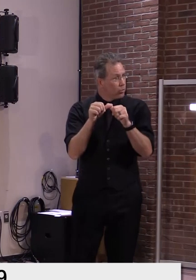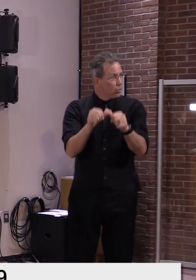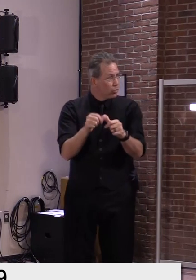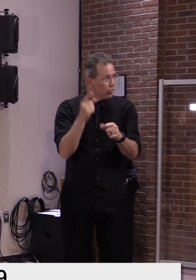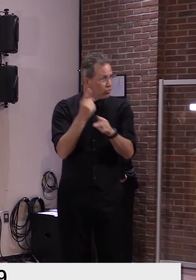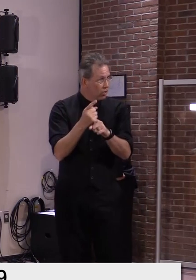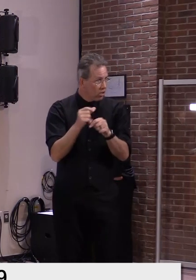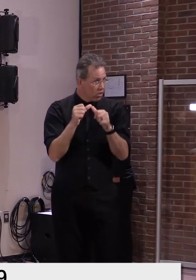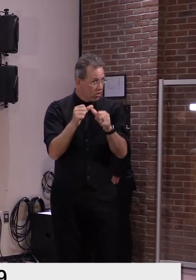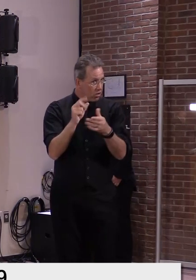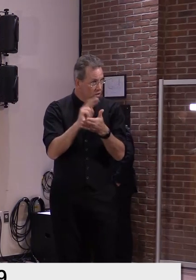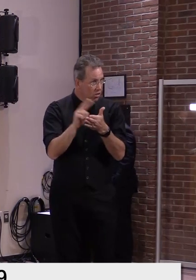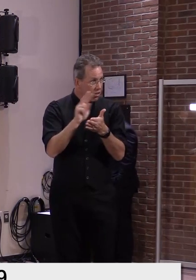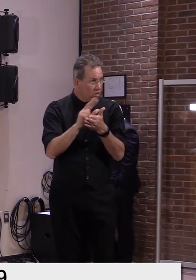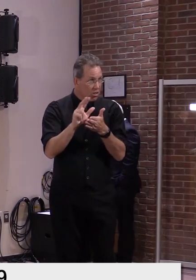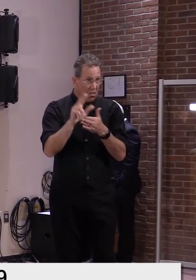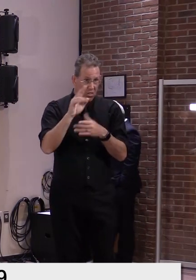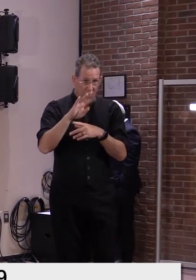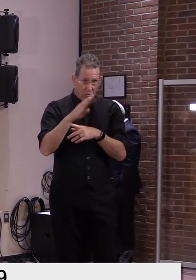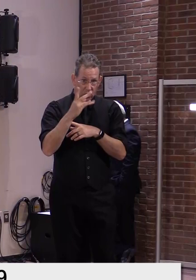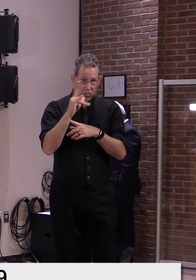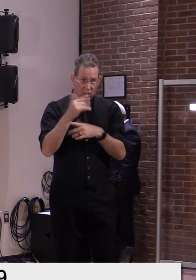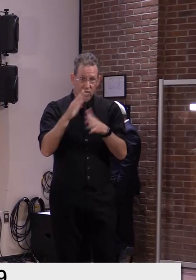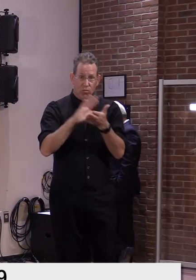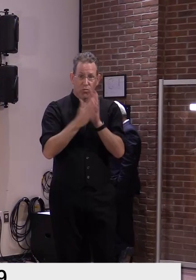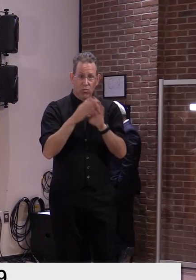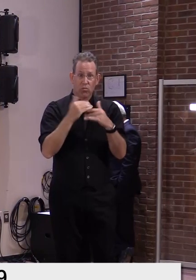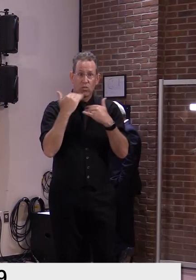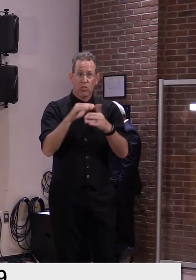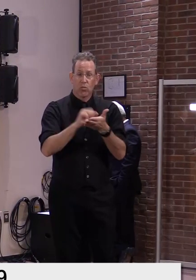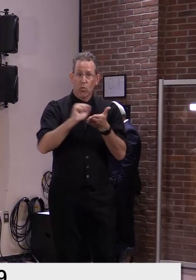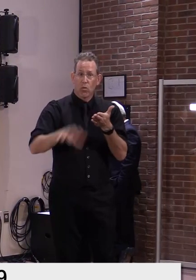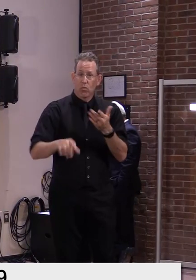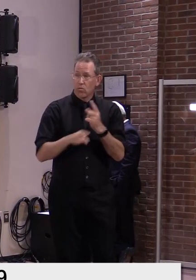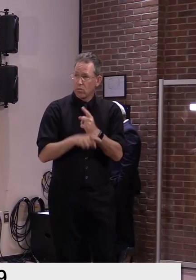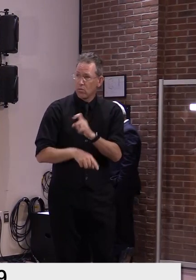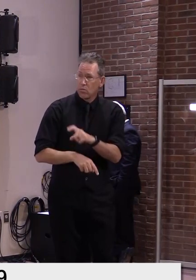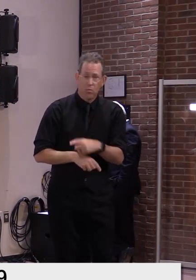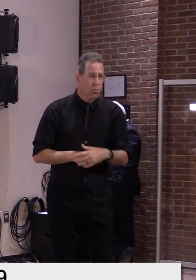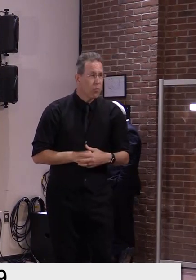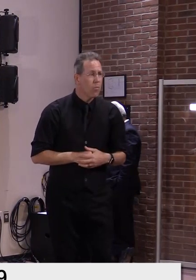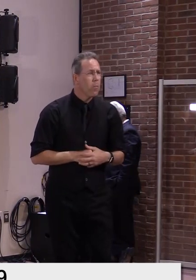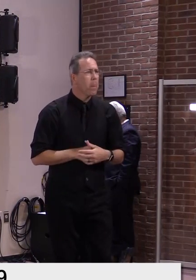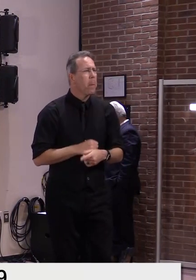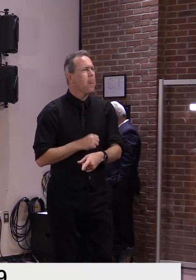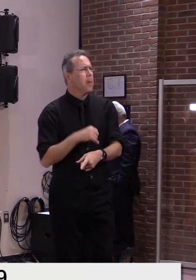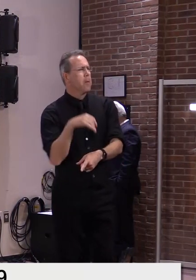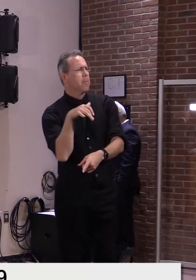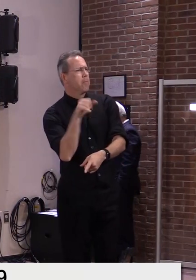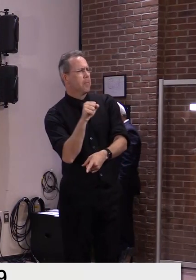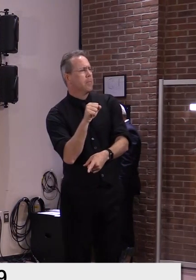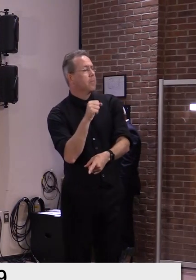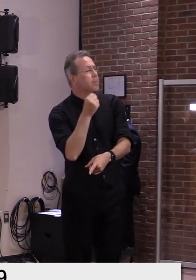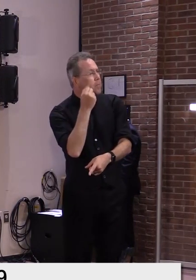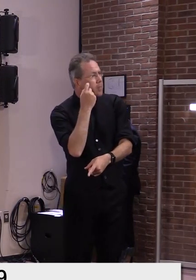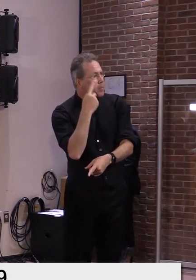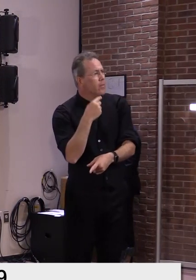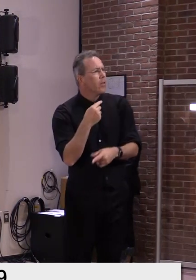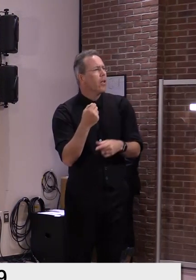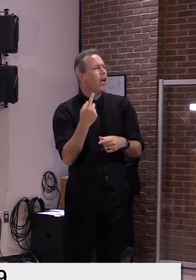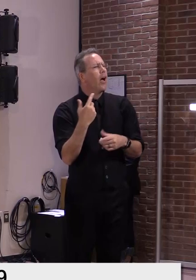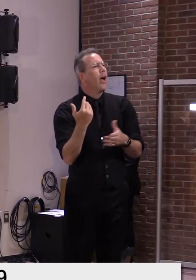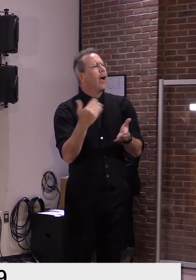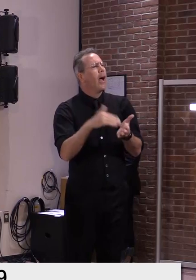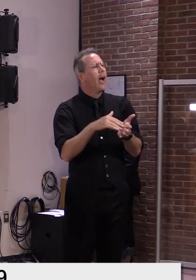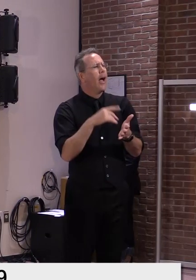when those... Yeah, I want to be really good. I would not refer to them as restrictions.